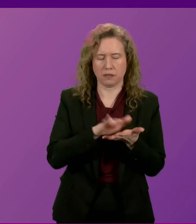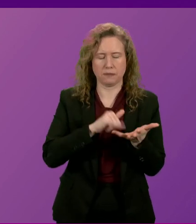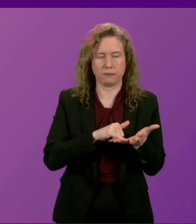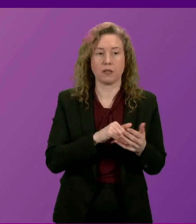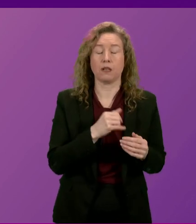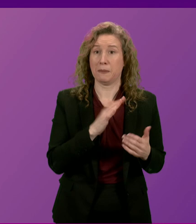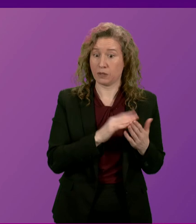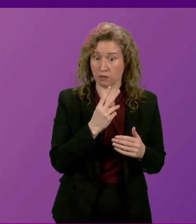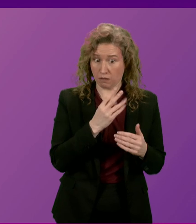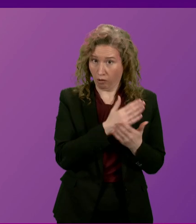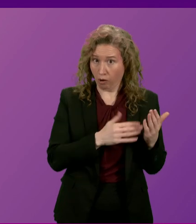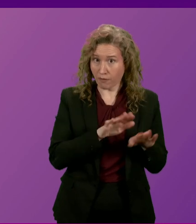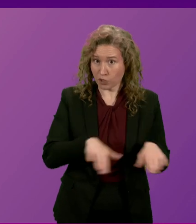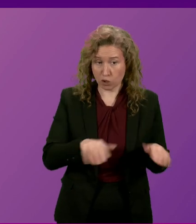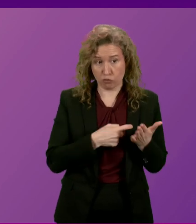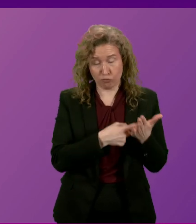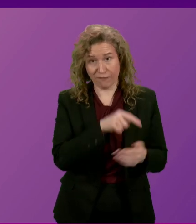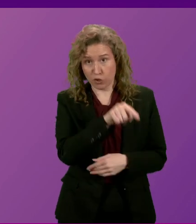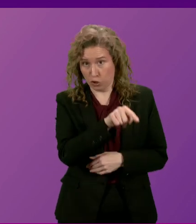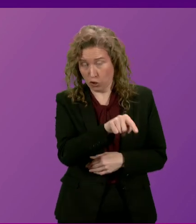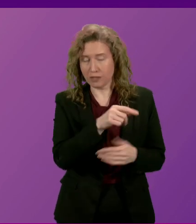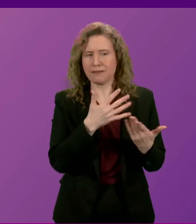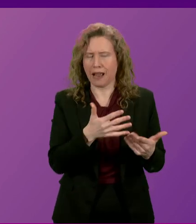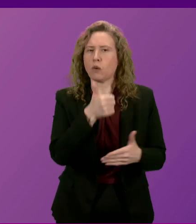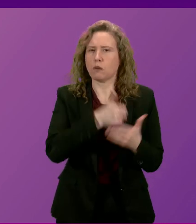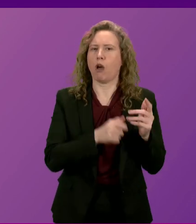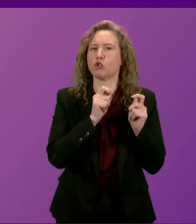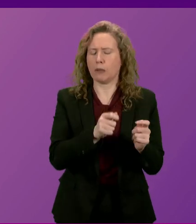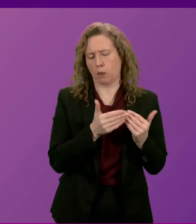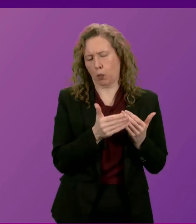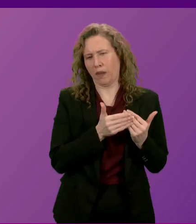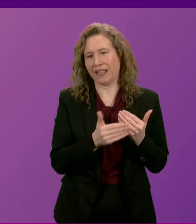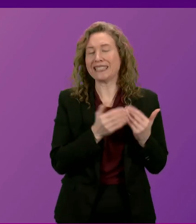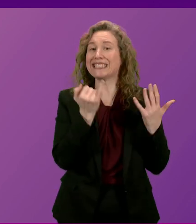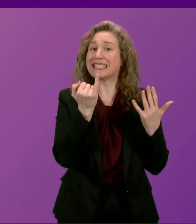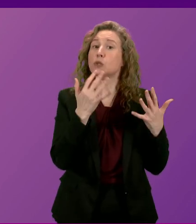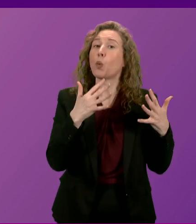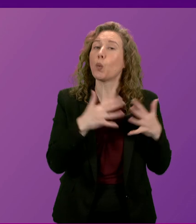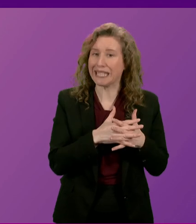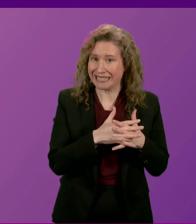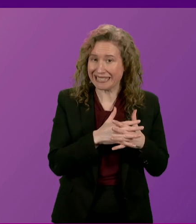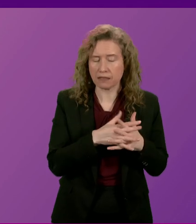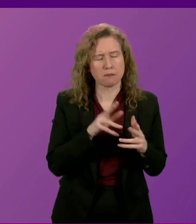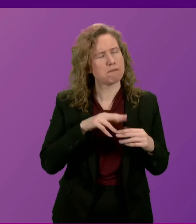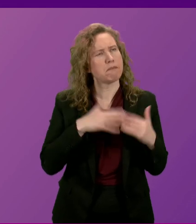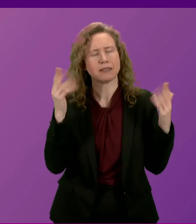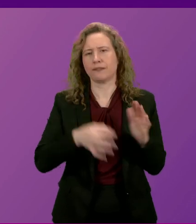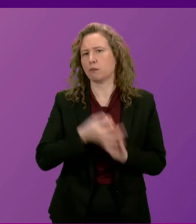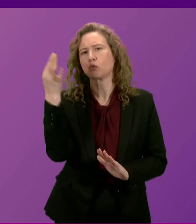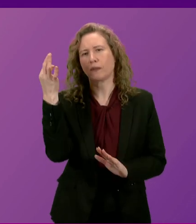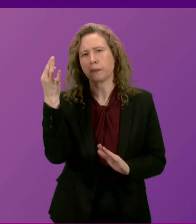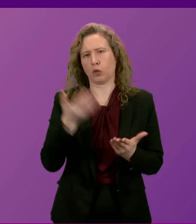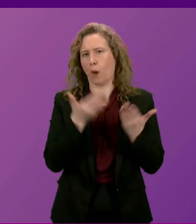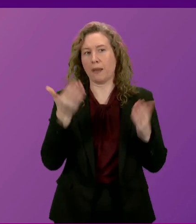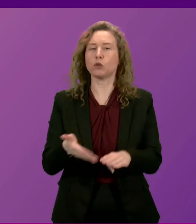in two children and young people referred to CAMHS now start treatment within 6 weeks, which is a significant improvement on